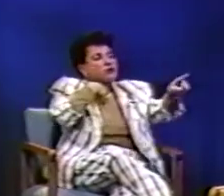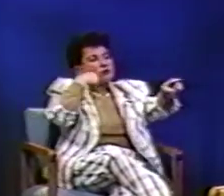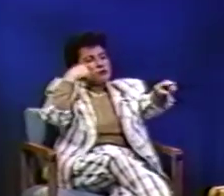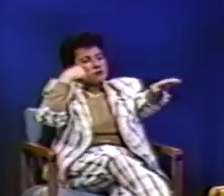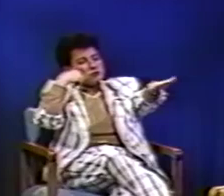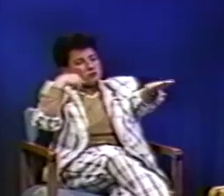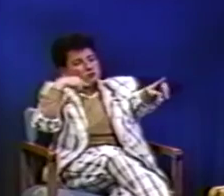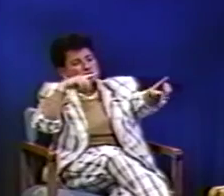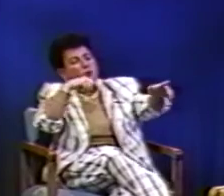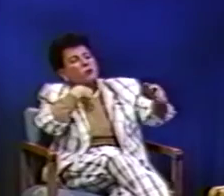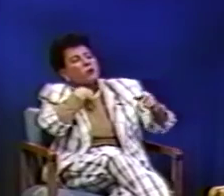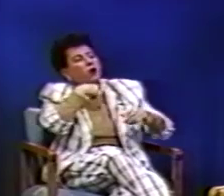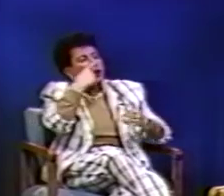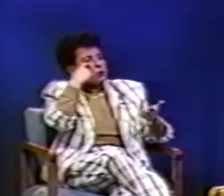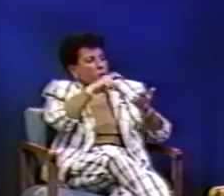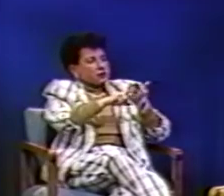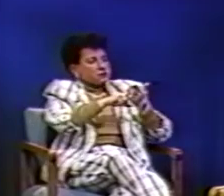Okay. Cheryl?